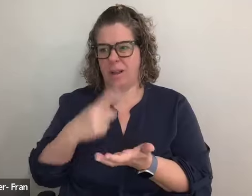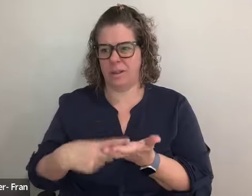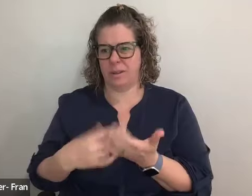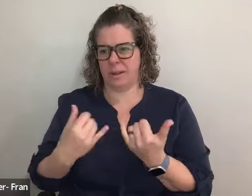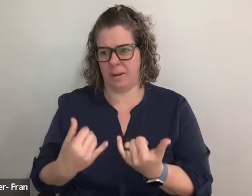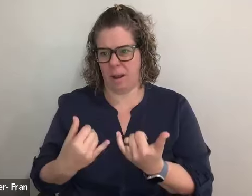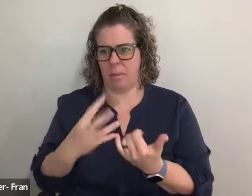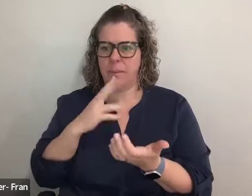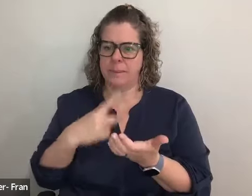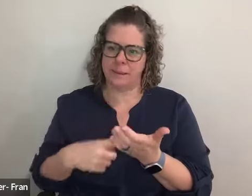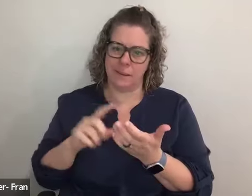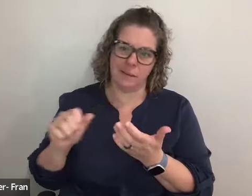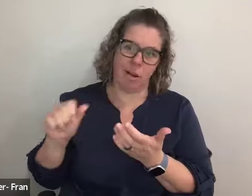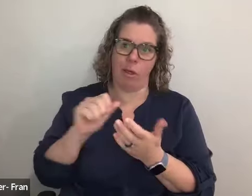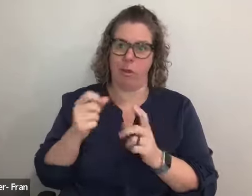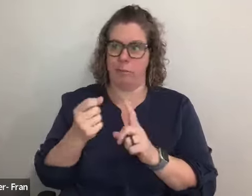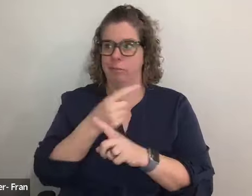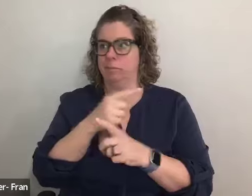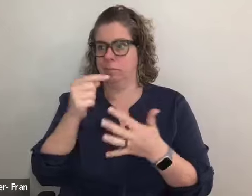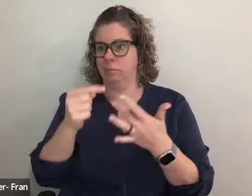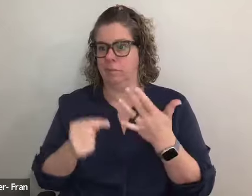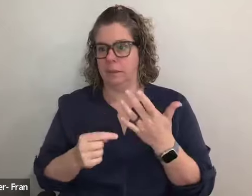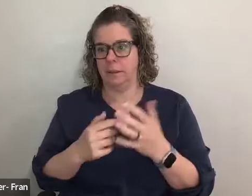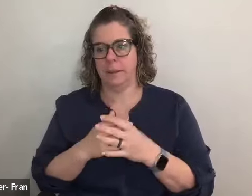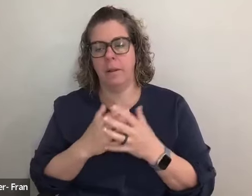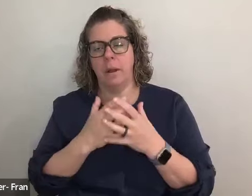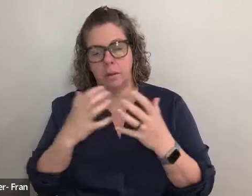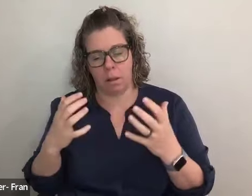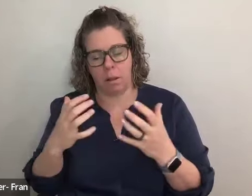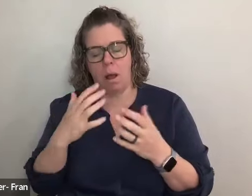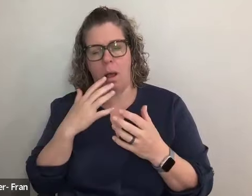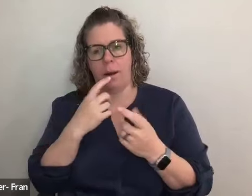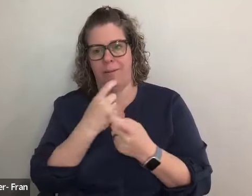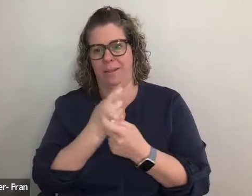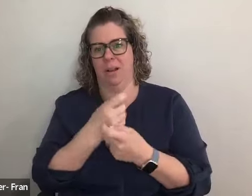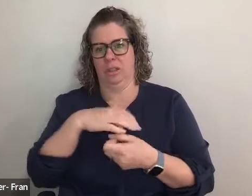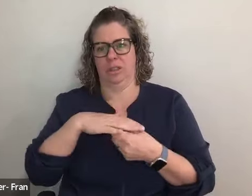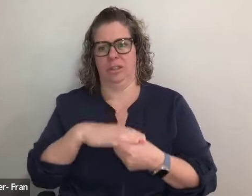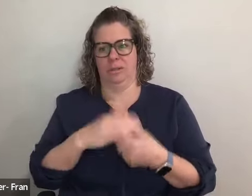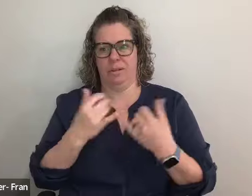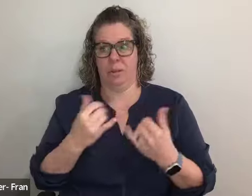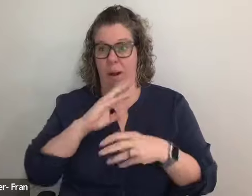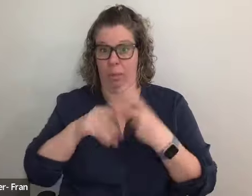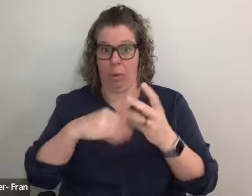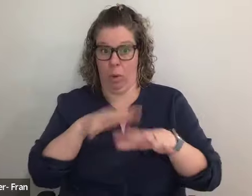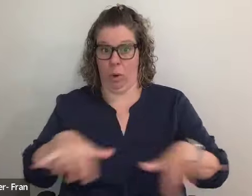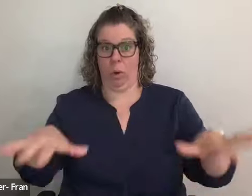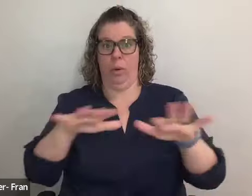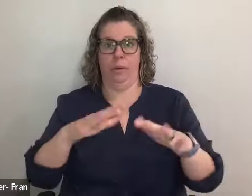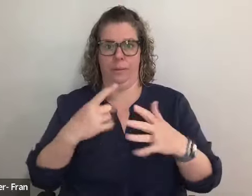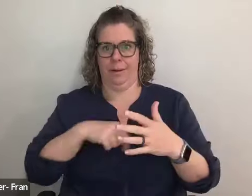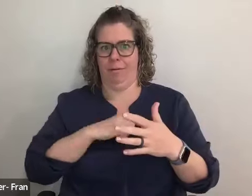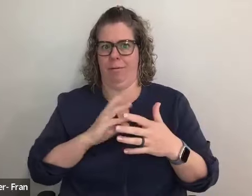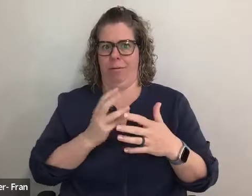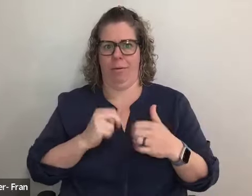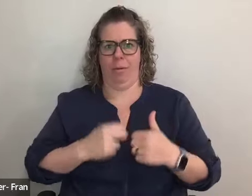we change the subject? Because there's so much toxic stress in the world and in our lives, and